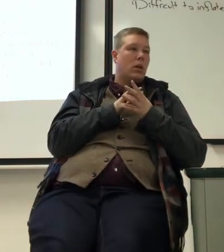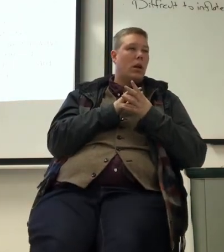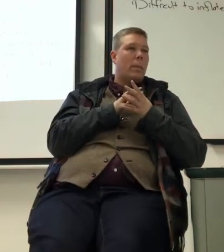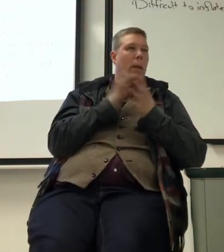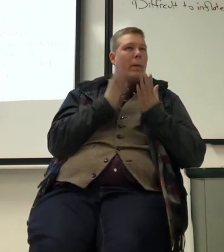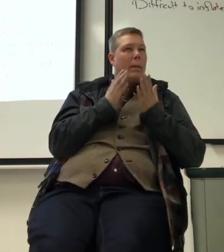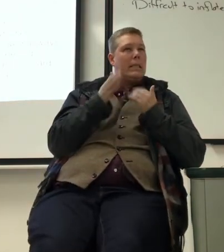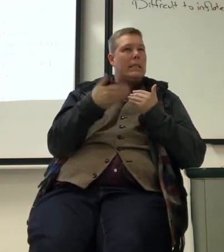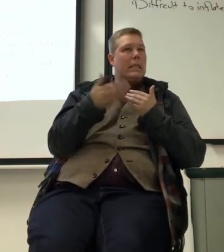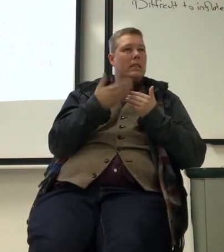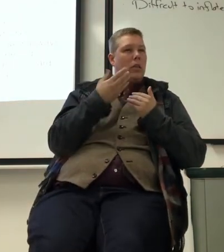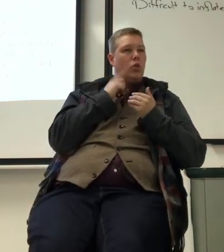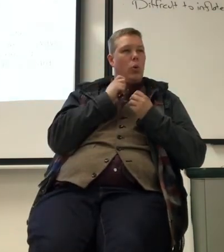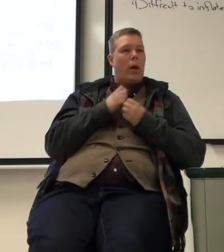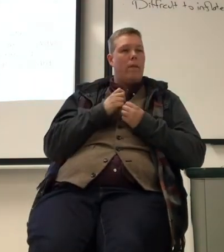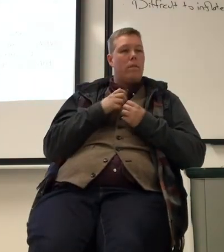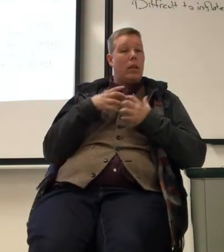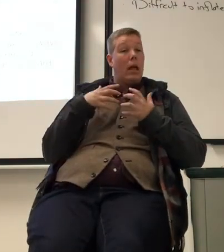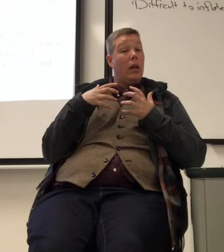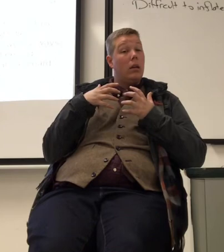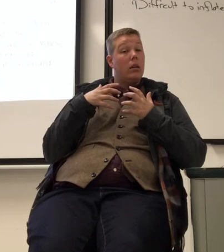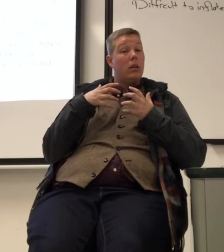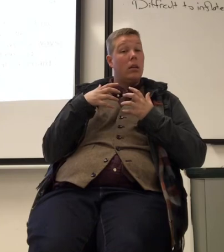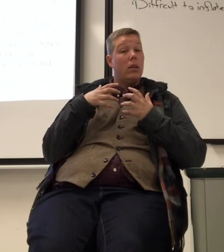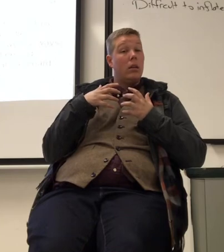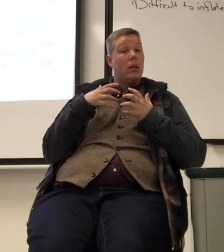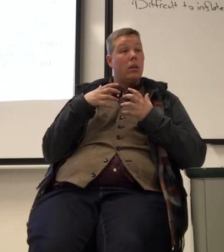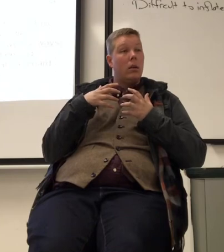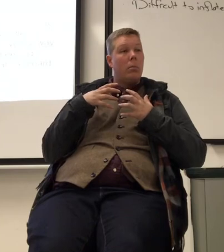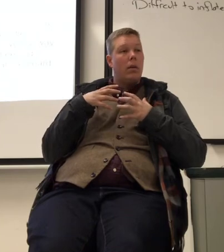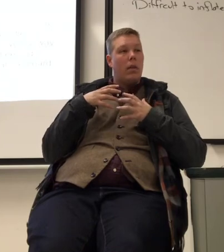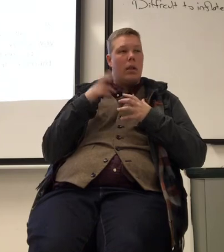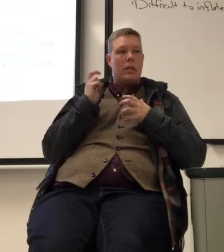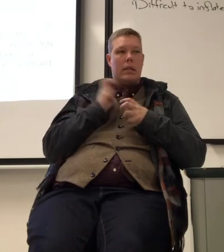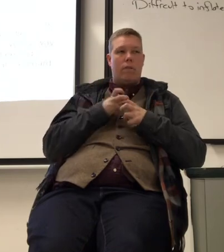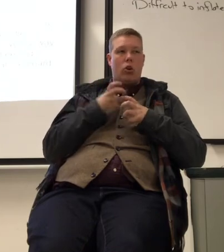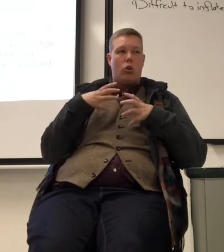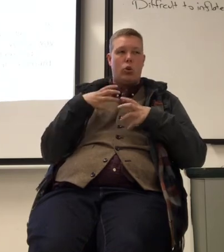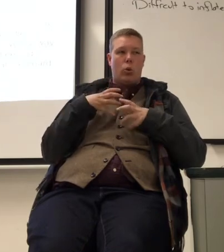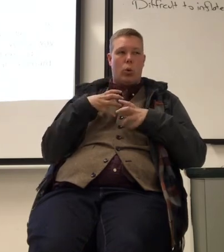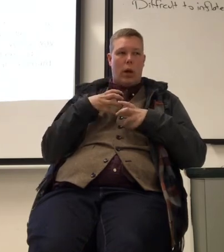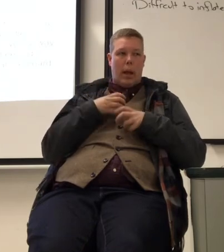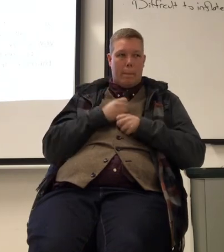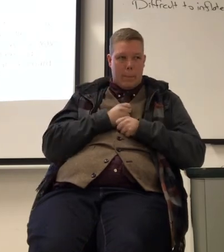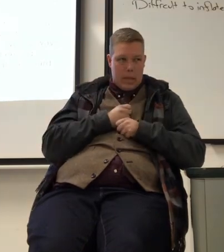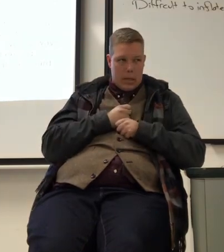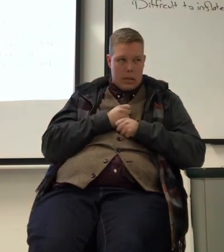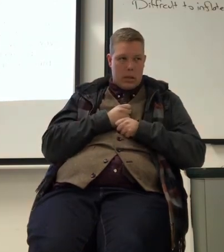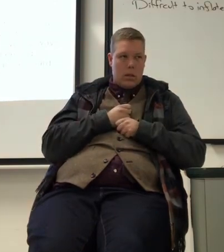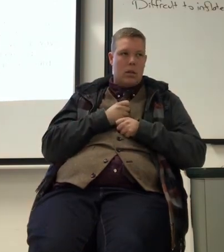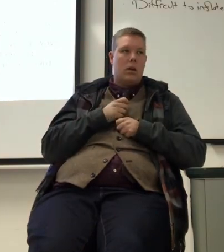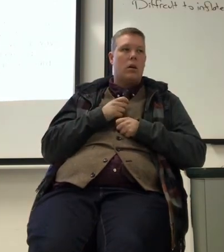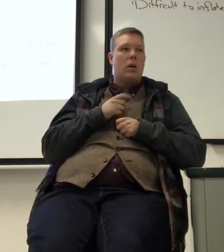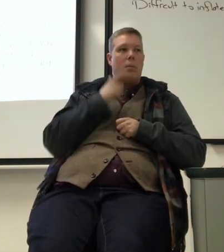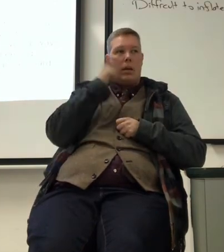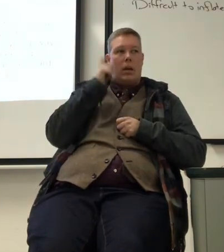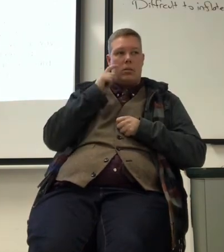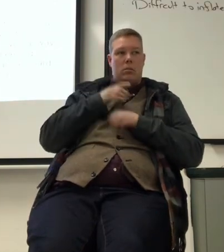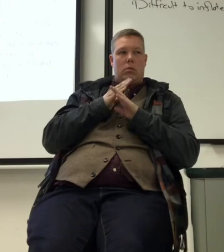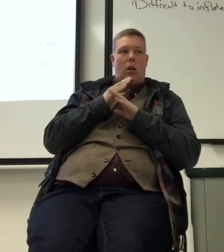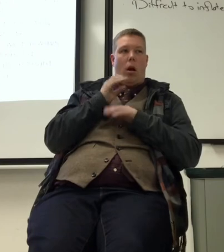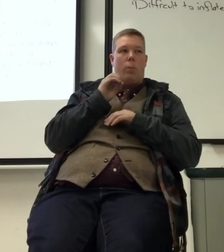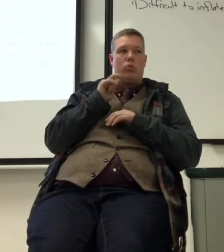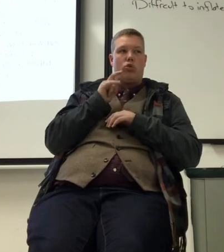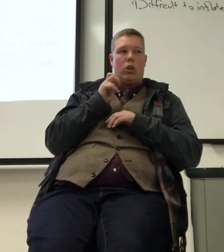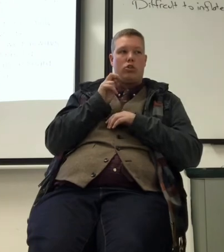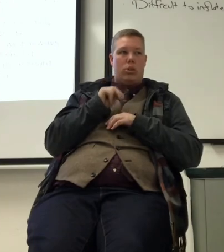easy to inflate the lung, but it may be difficult to empty because of the obstruction.